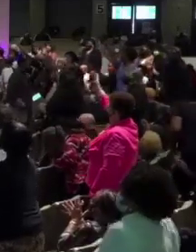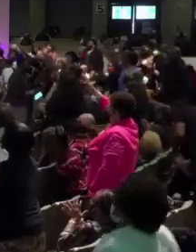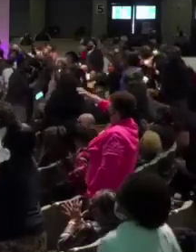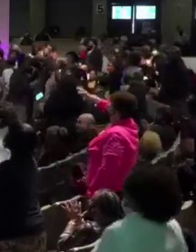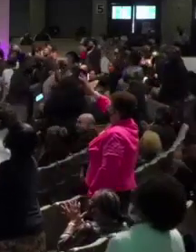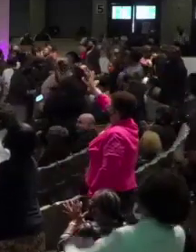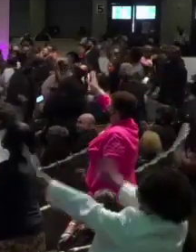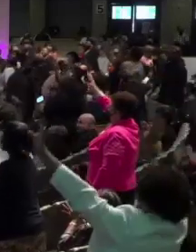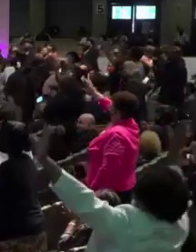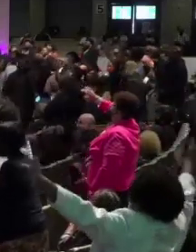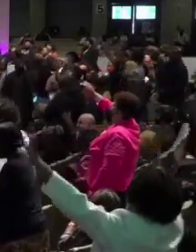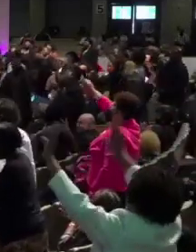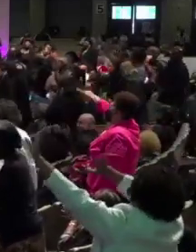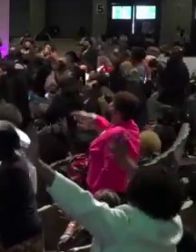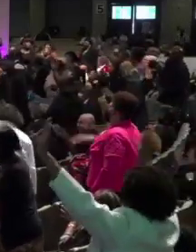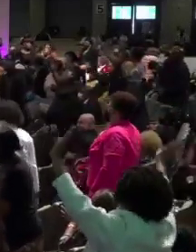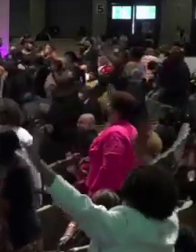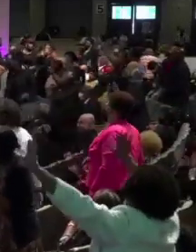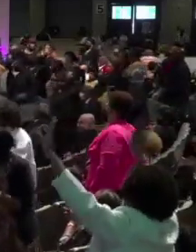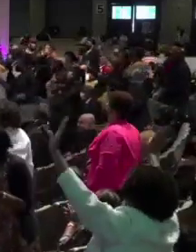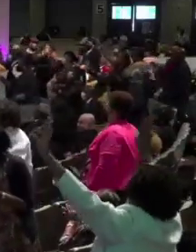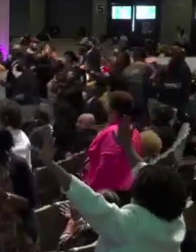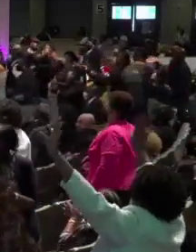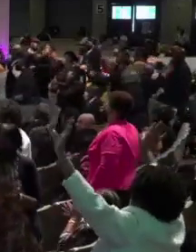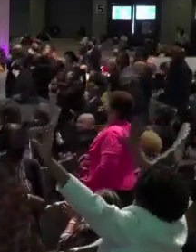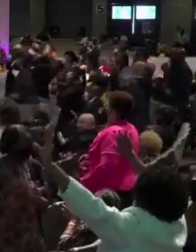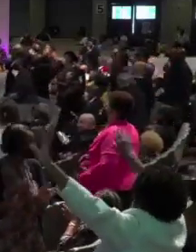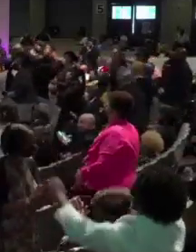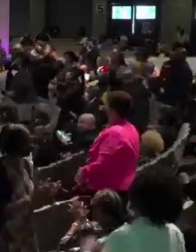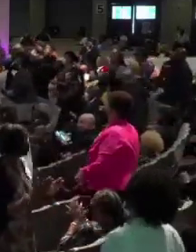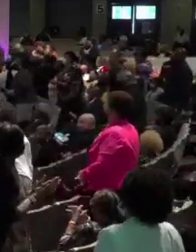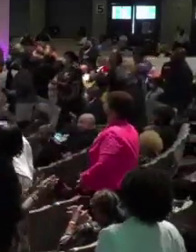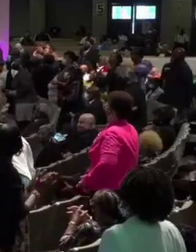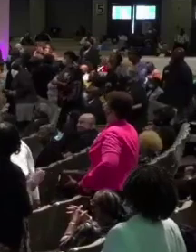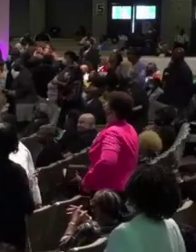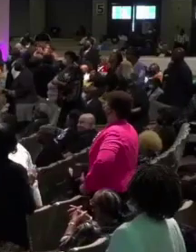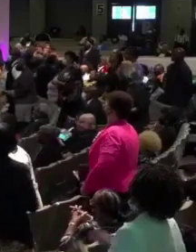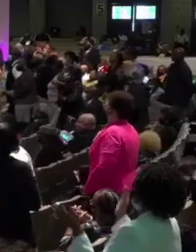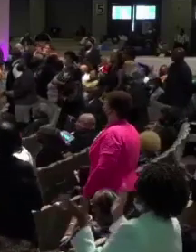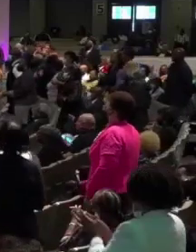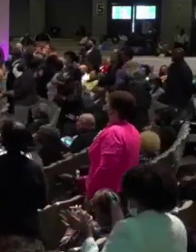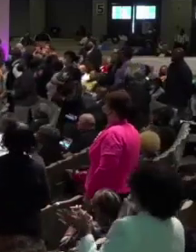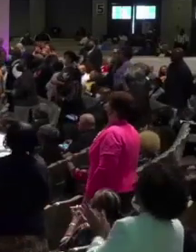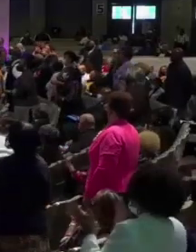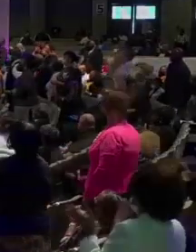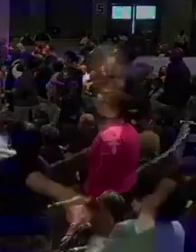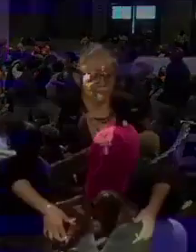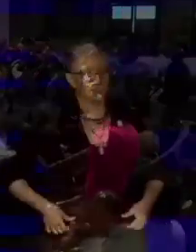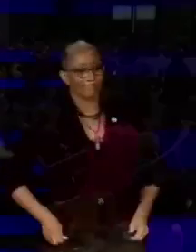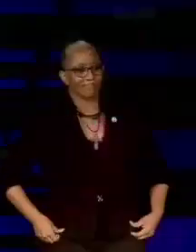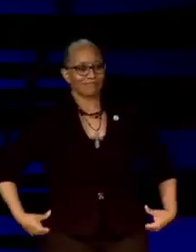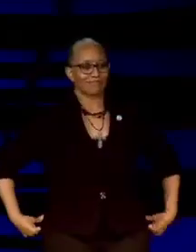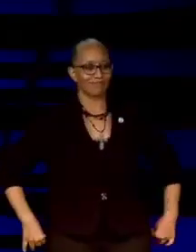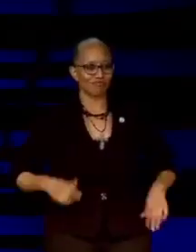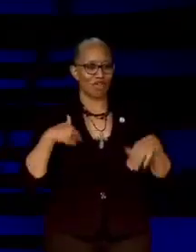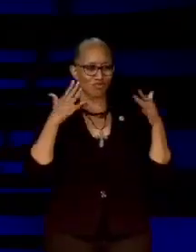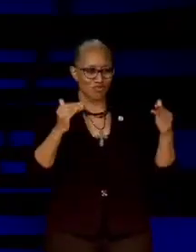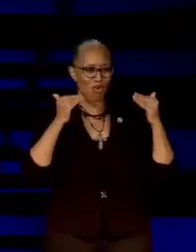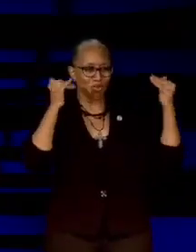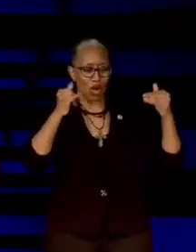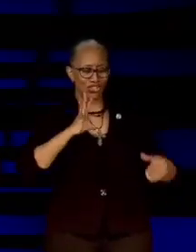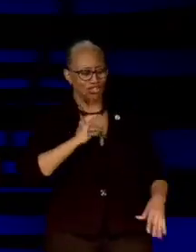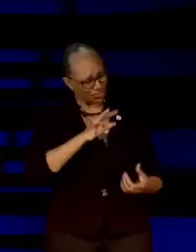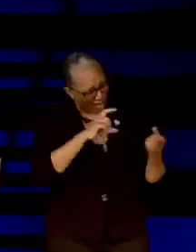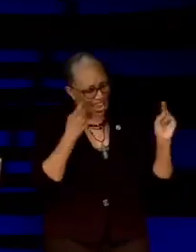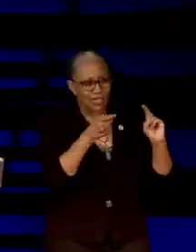attitude because it's on the way. Stop dressing like that when you go to work. Dress like you're going to the next level. When I was coming